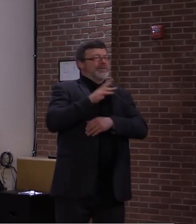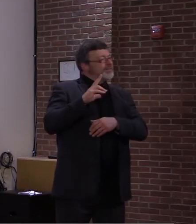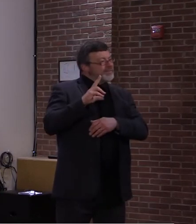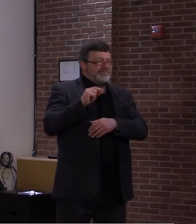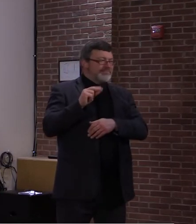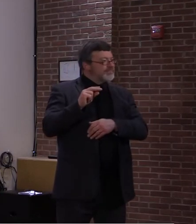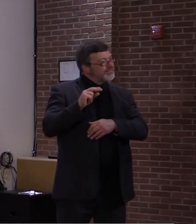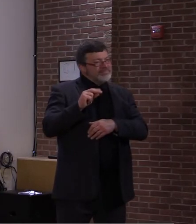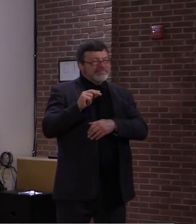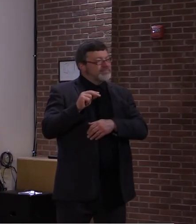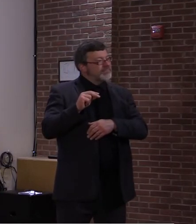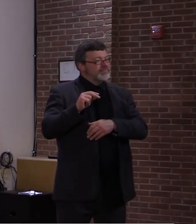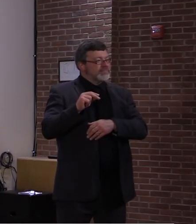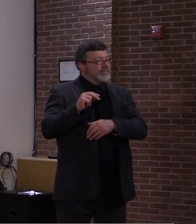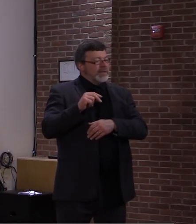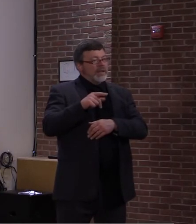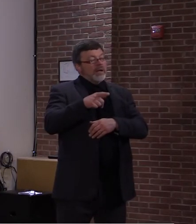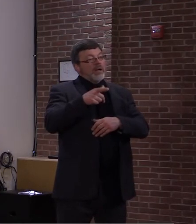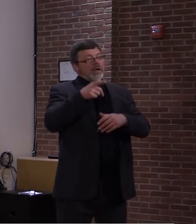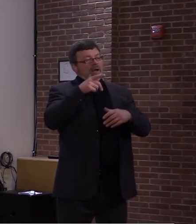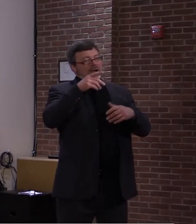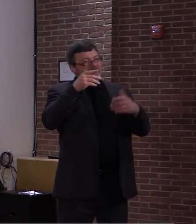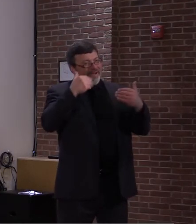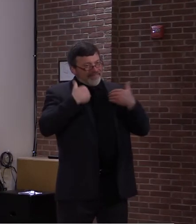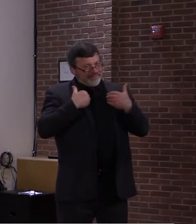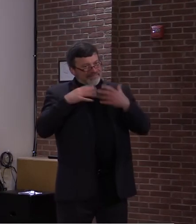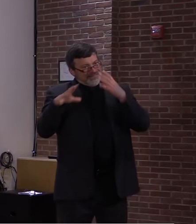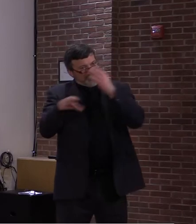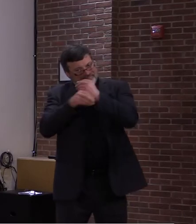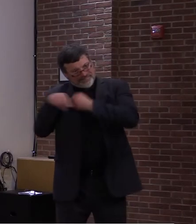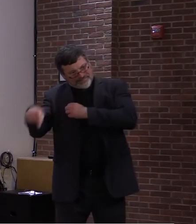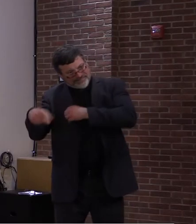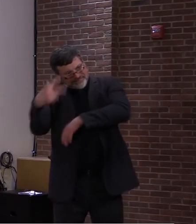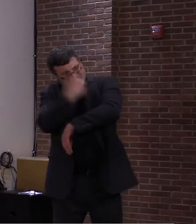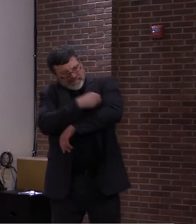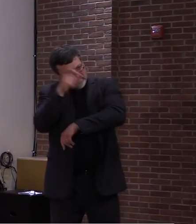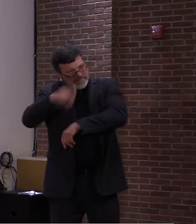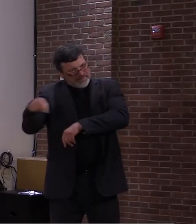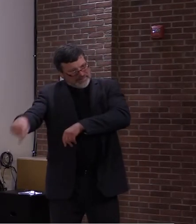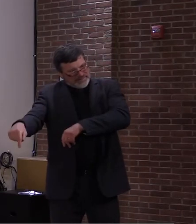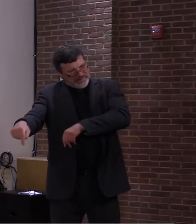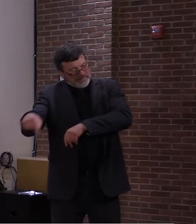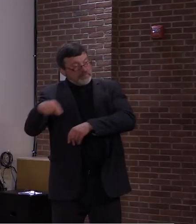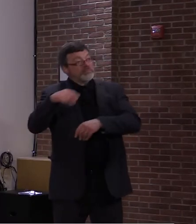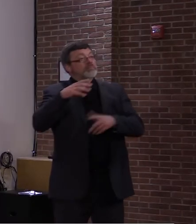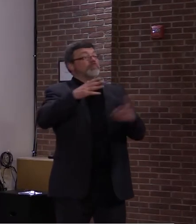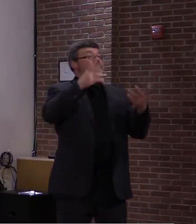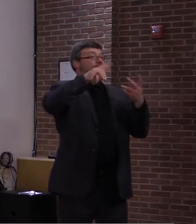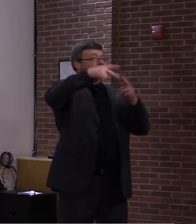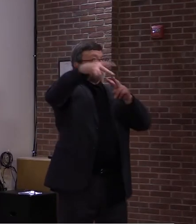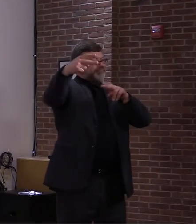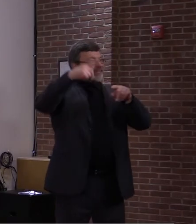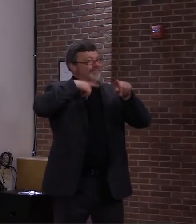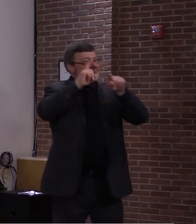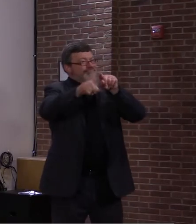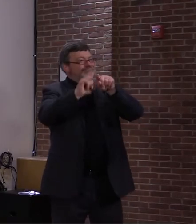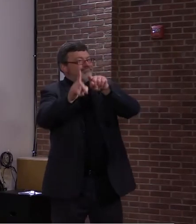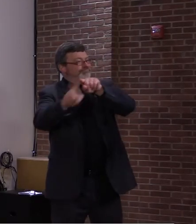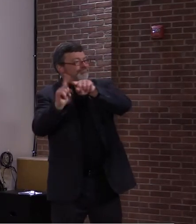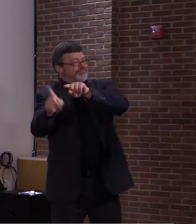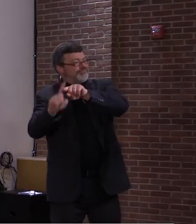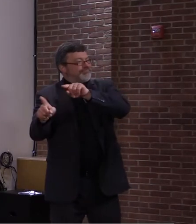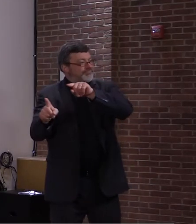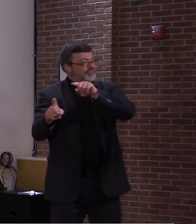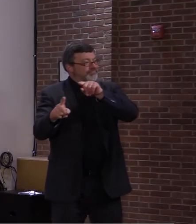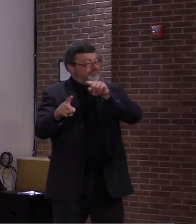need to be up to date. And up to date doesn't mean fully vaccinated. Fully vaccinated is you got the first series and